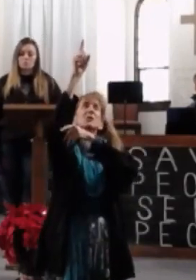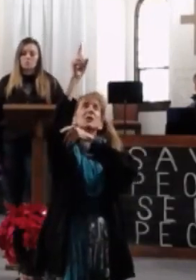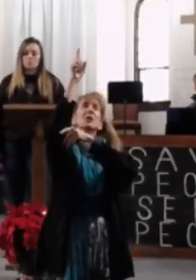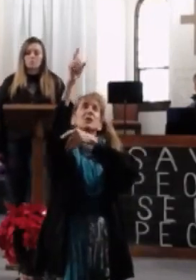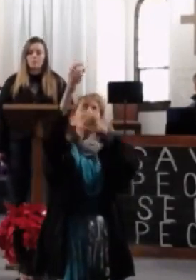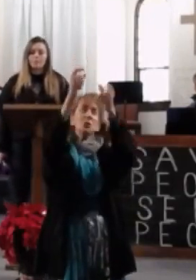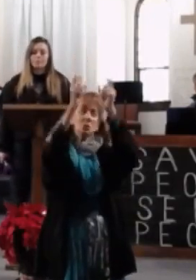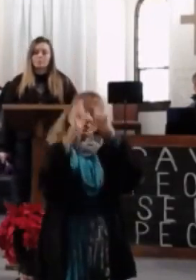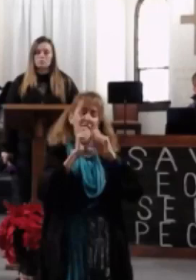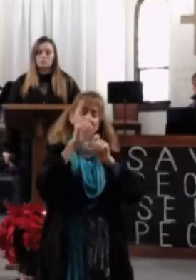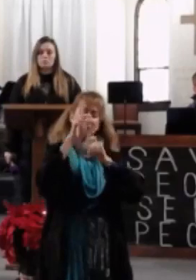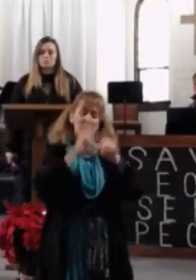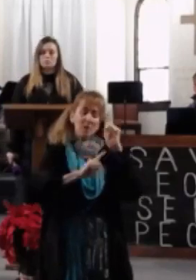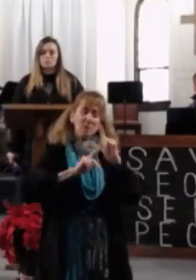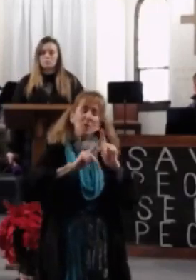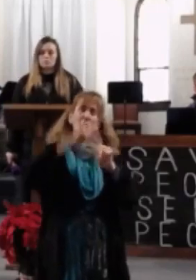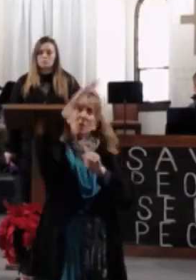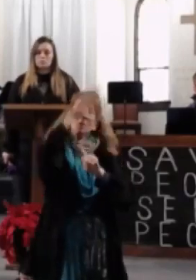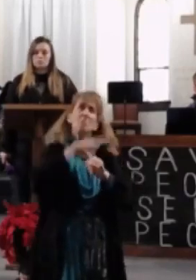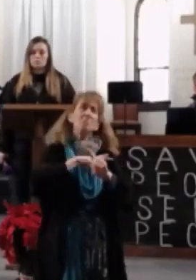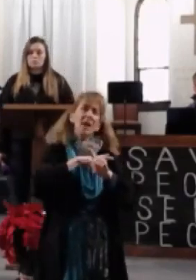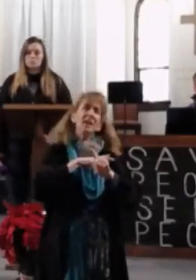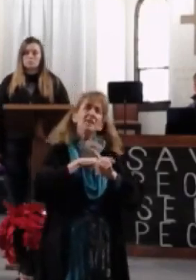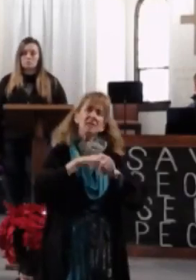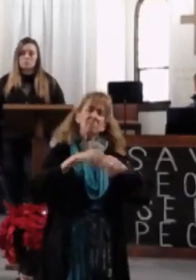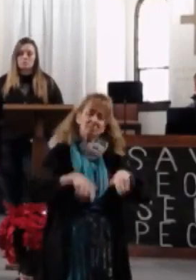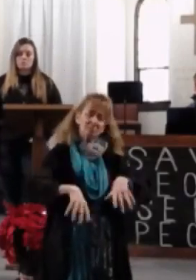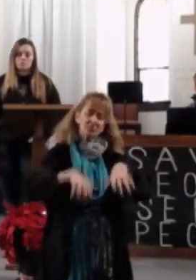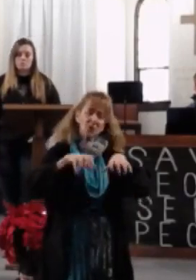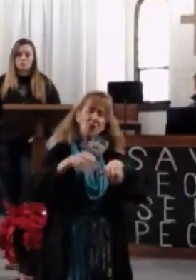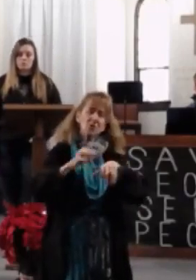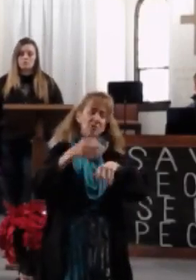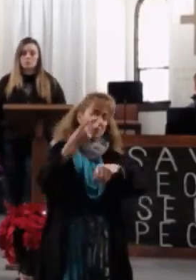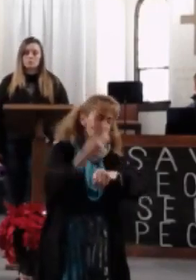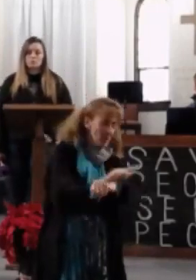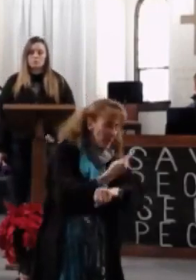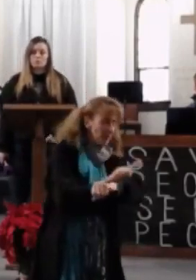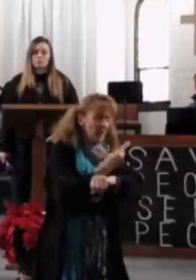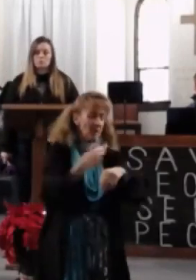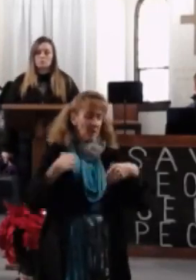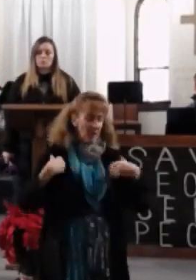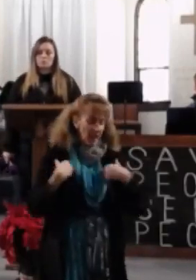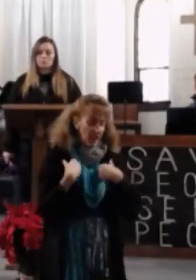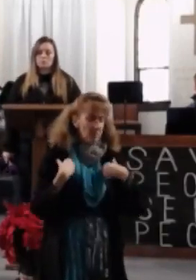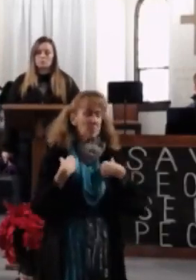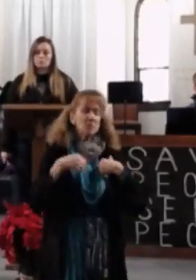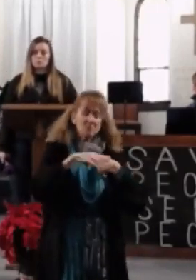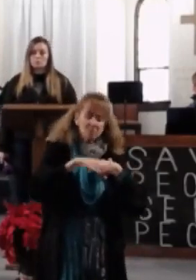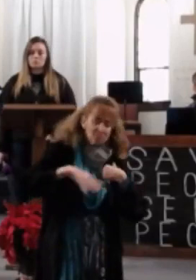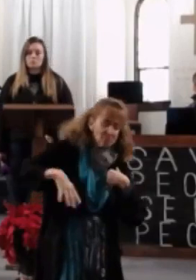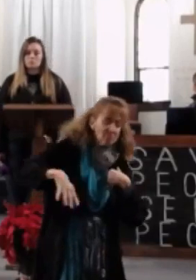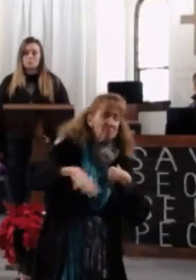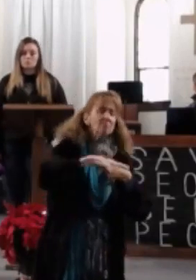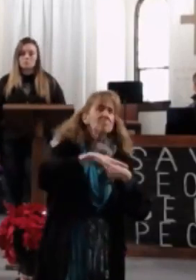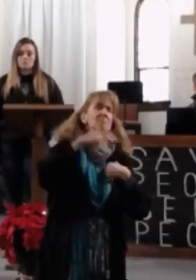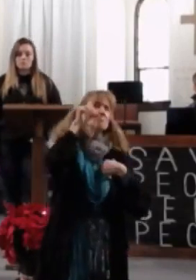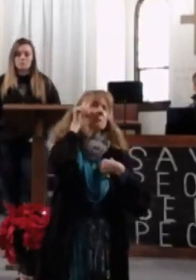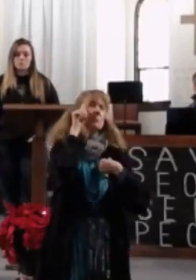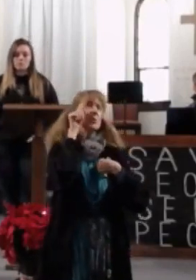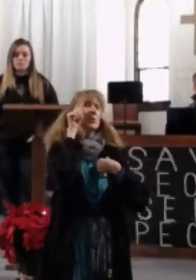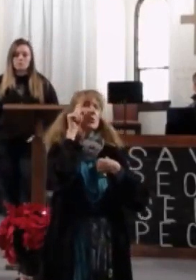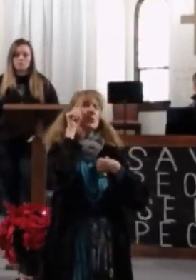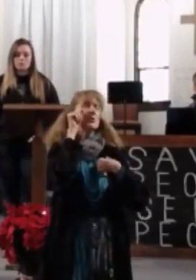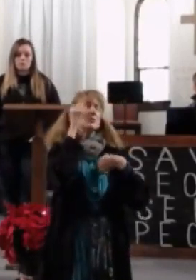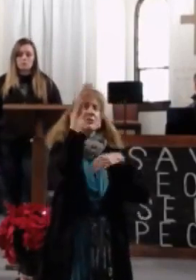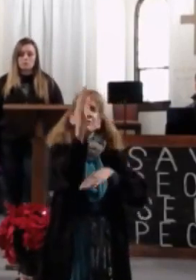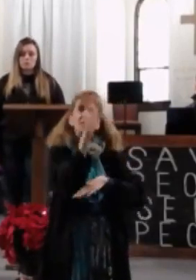you made, putting all things under their authority, the flocks and the herds and all the wild animals, the birds in the sky, the